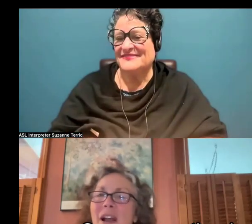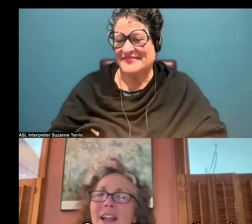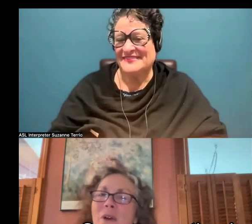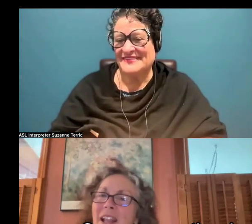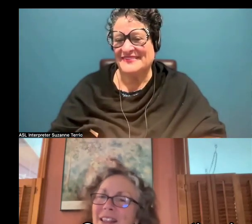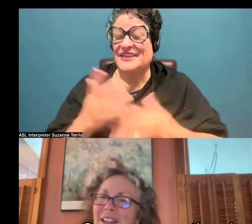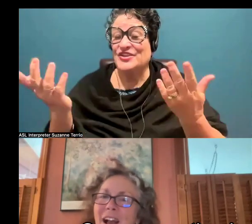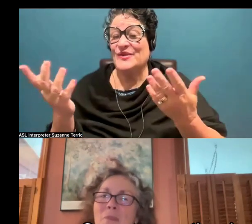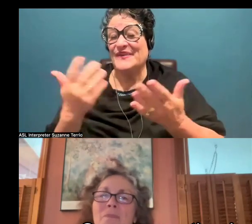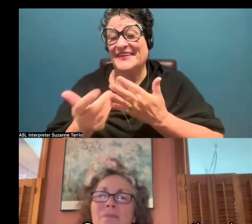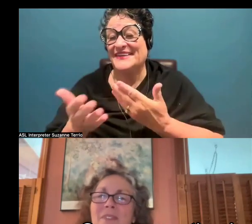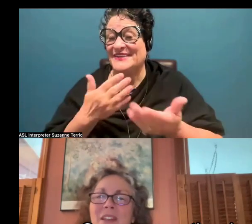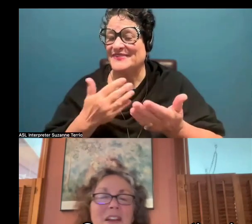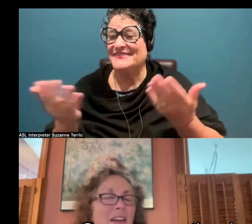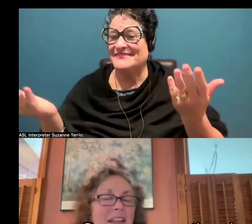So anyway,